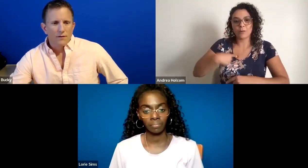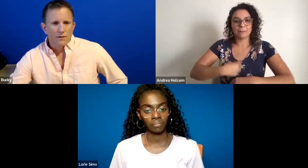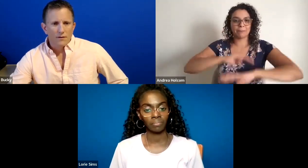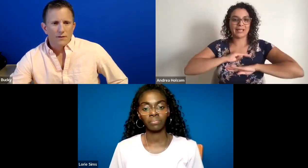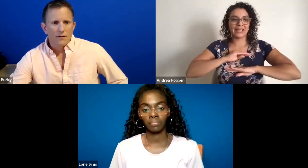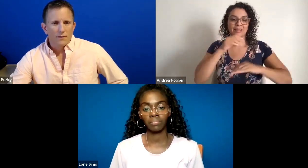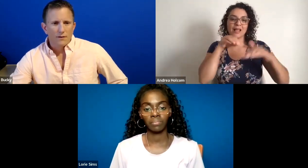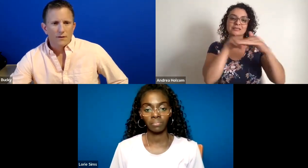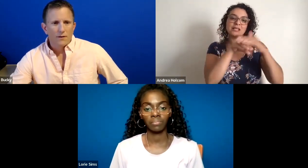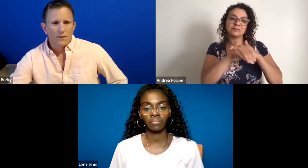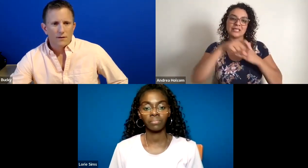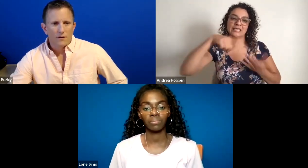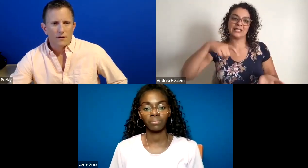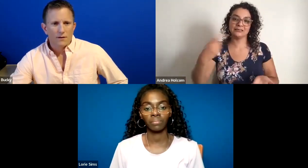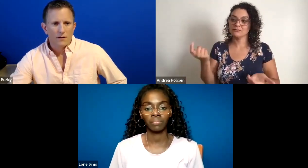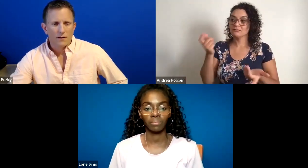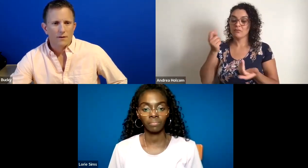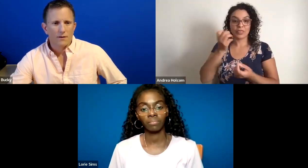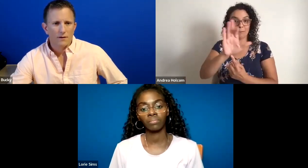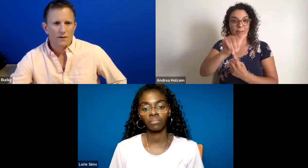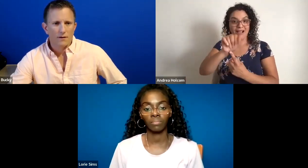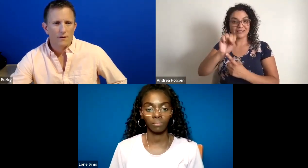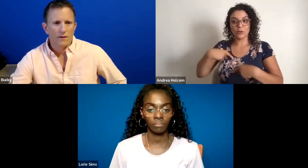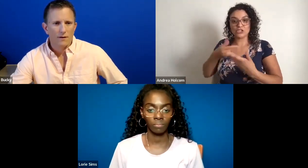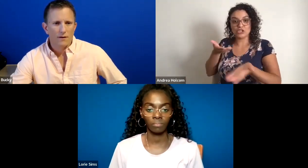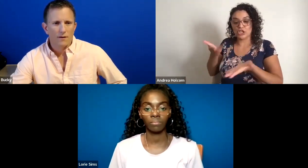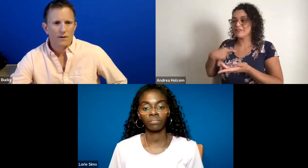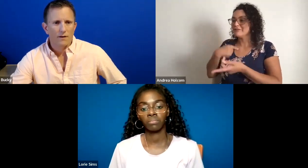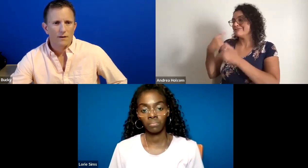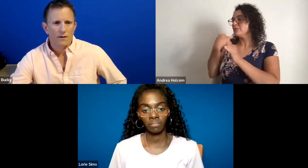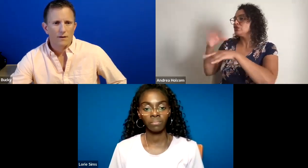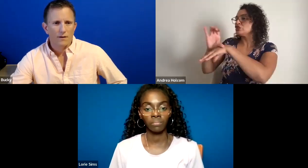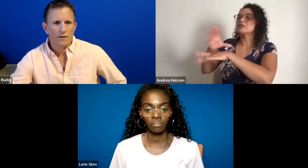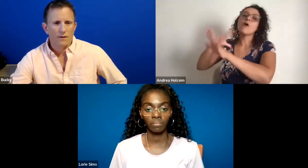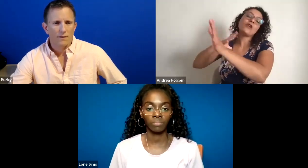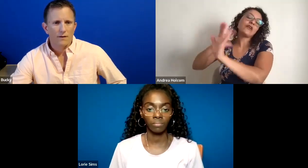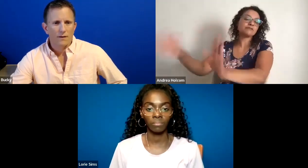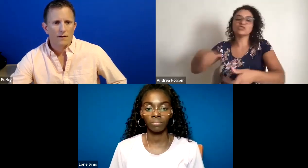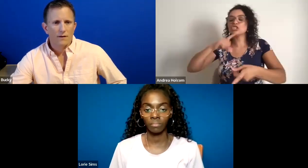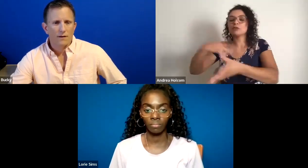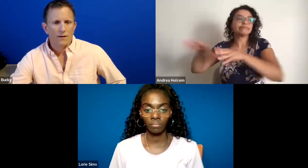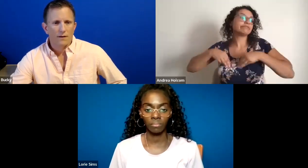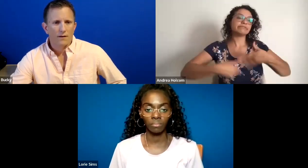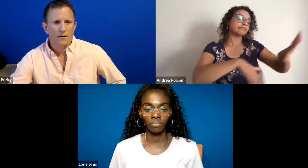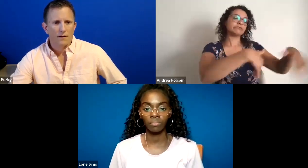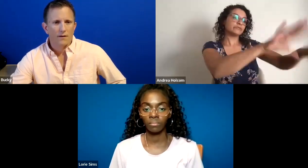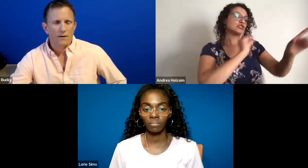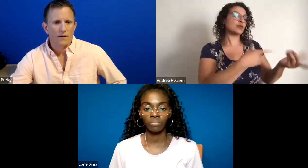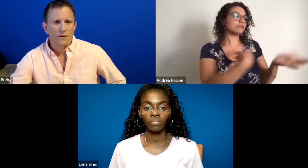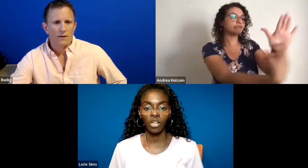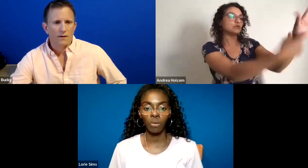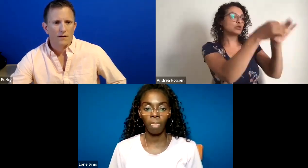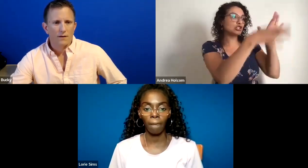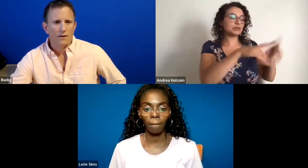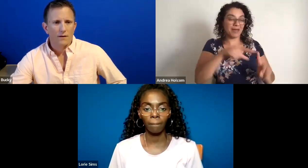someone is on and talking about this information? So how do we meet those accessibility needs? The clients that we're serving, let's say if it's a church, for instance, we're